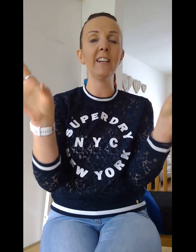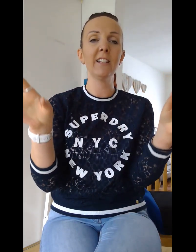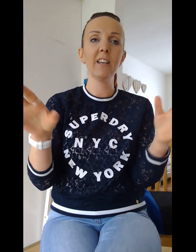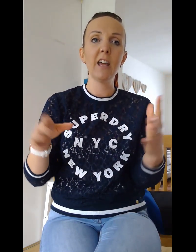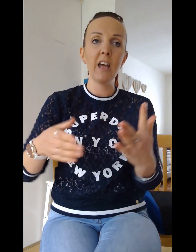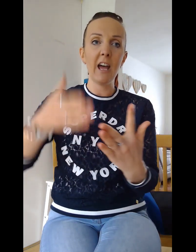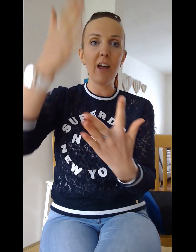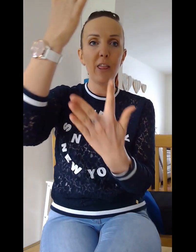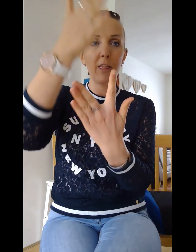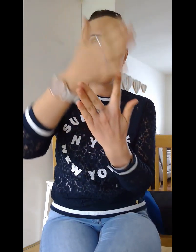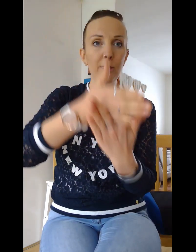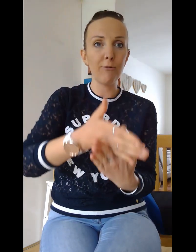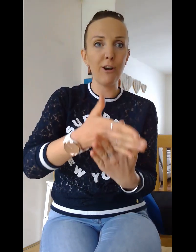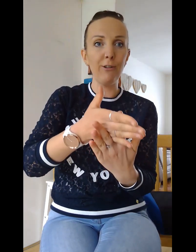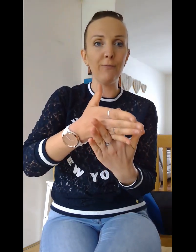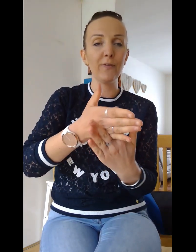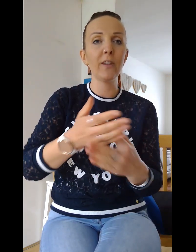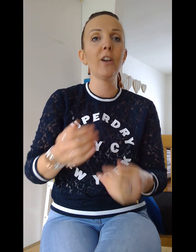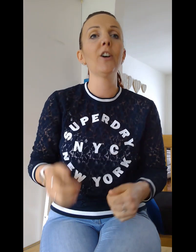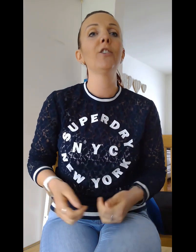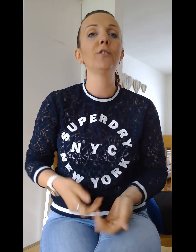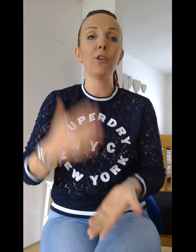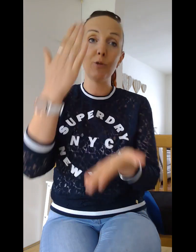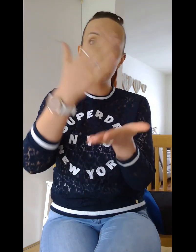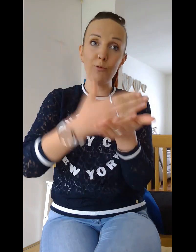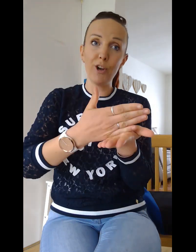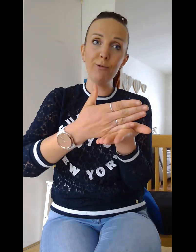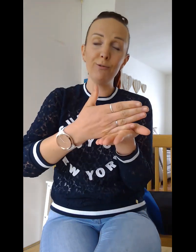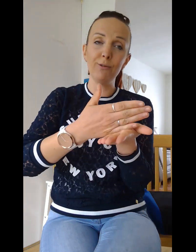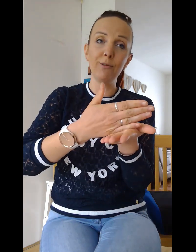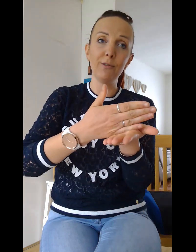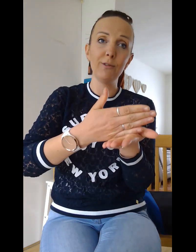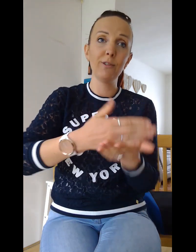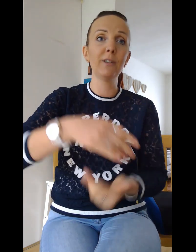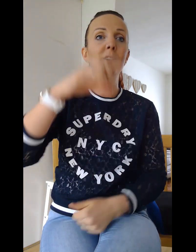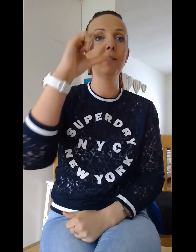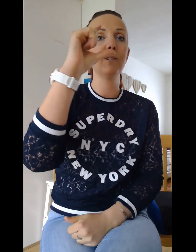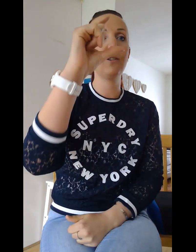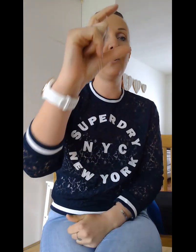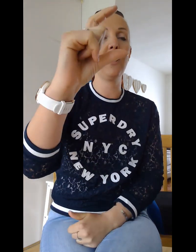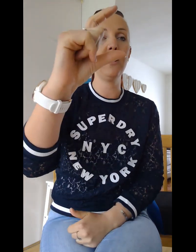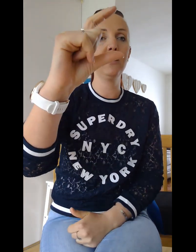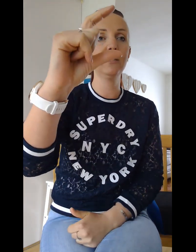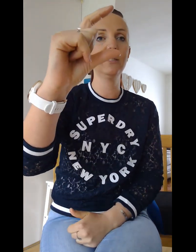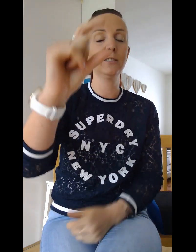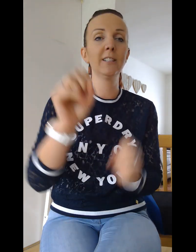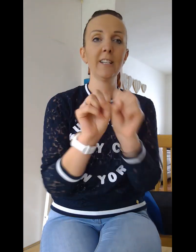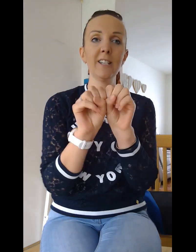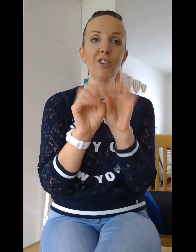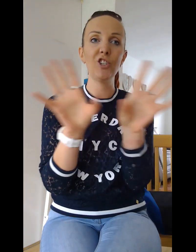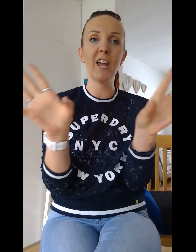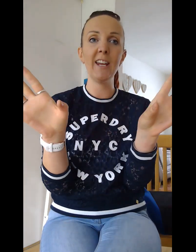shining through. So, true colour